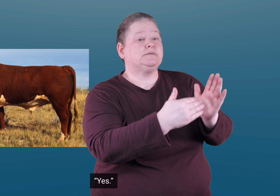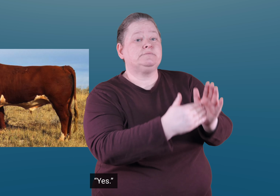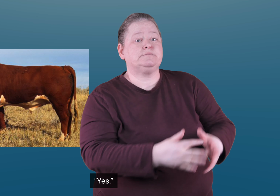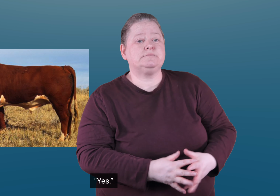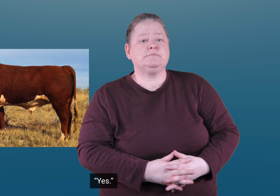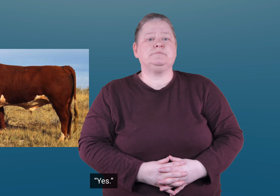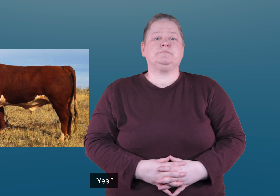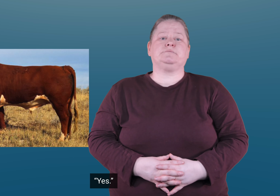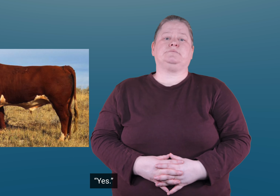Yes.